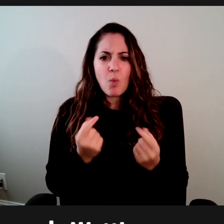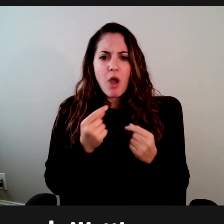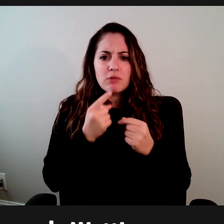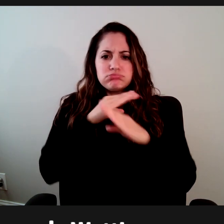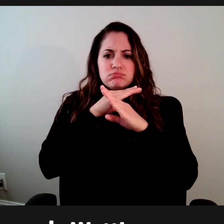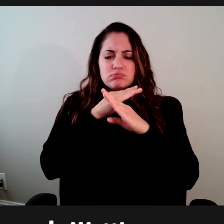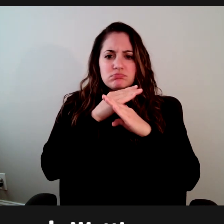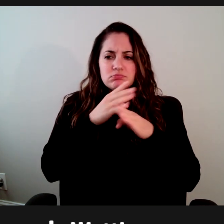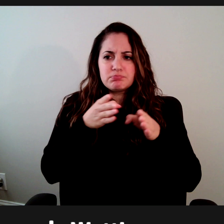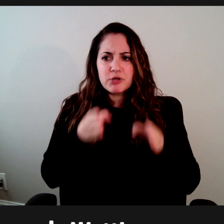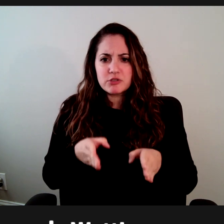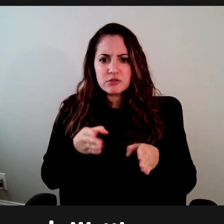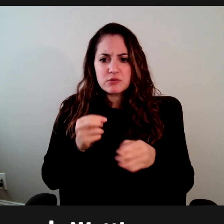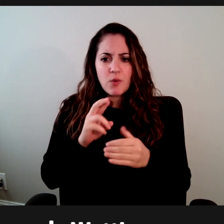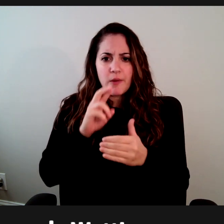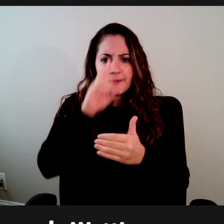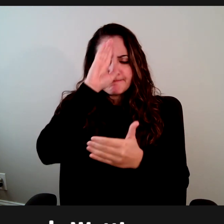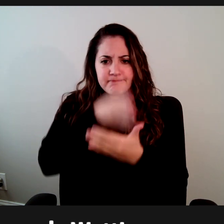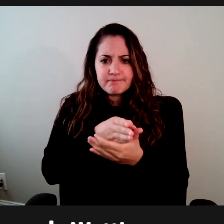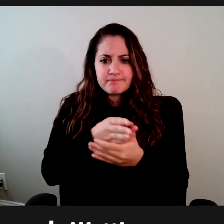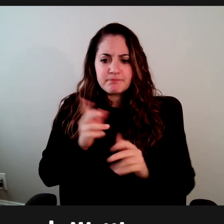way? What do you think interferes with